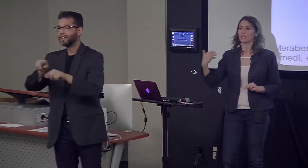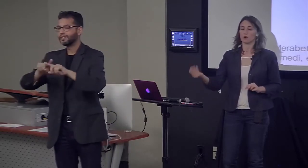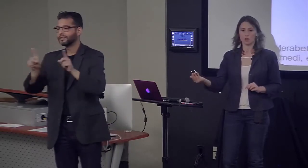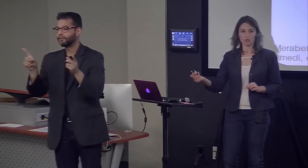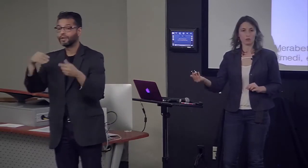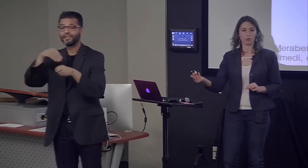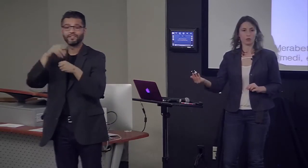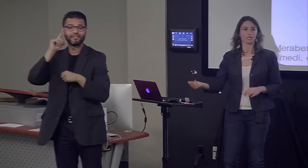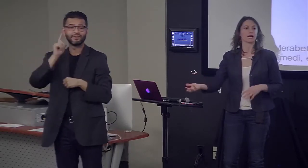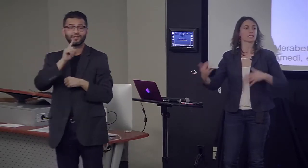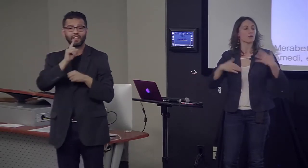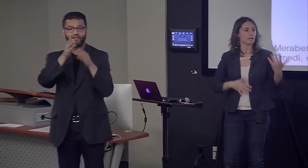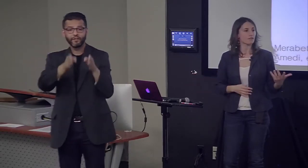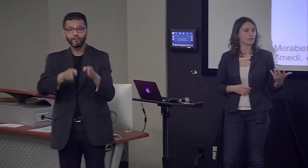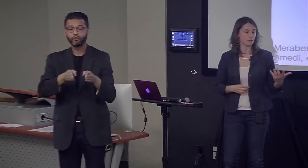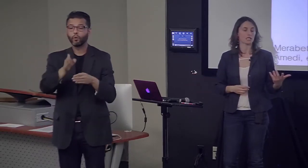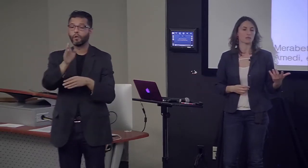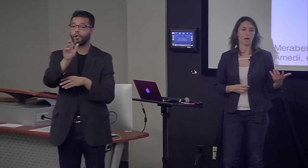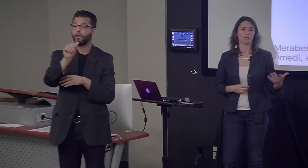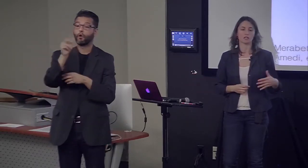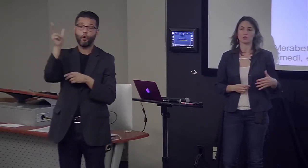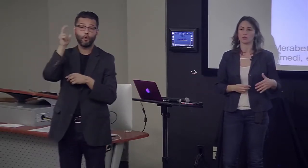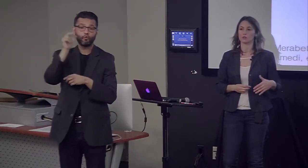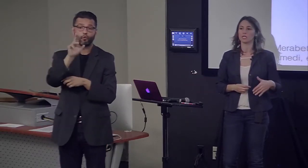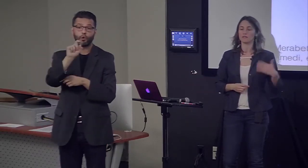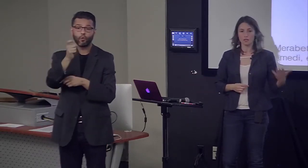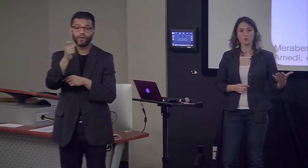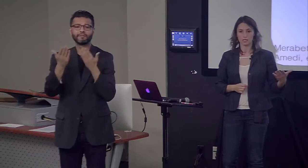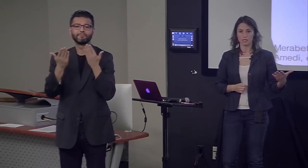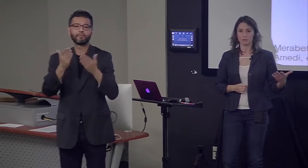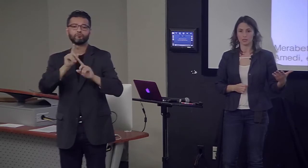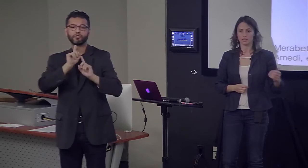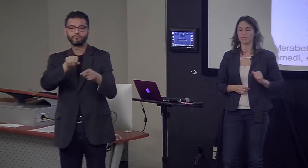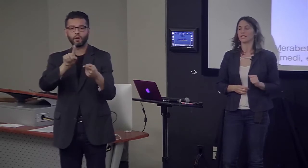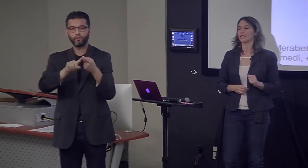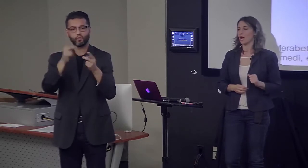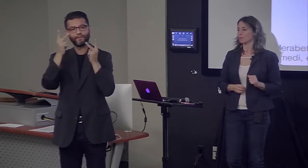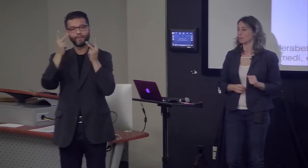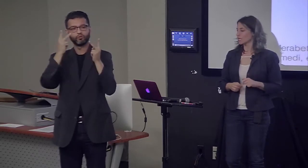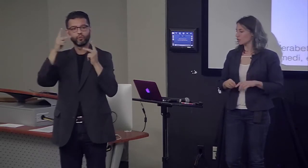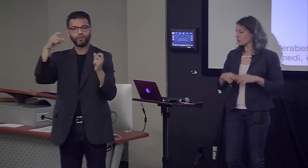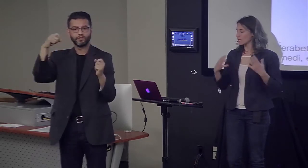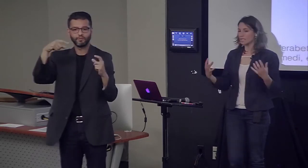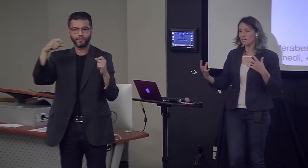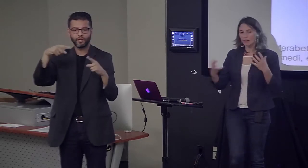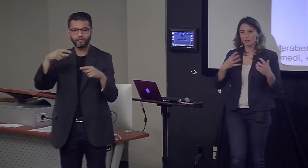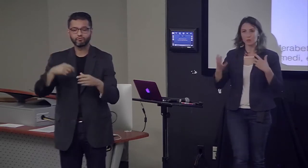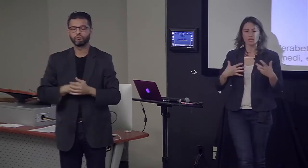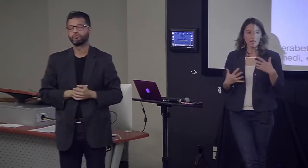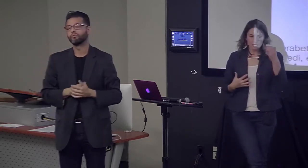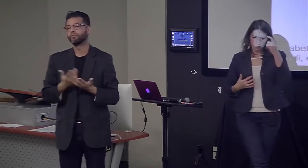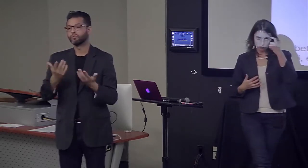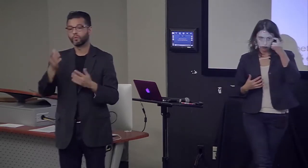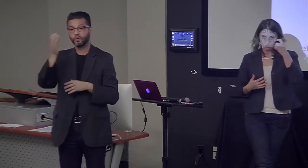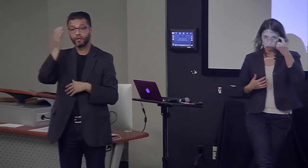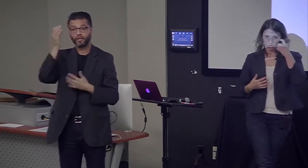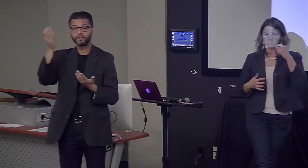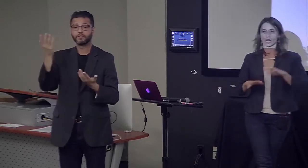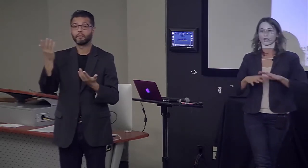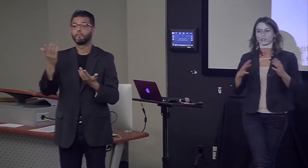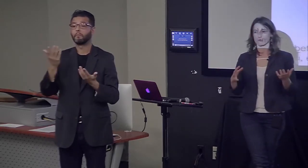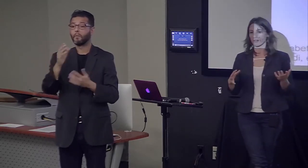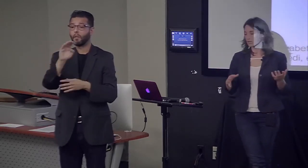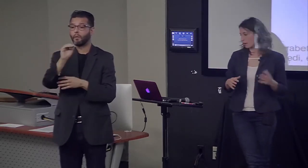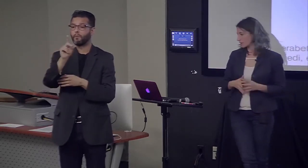individual, the auditory cortex might respond to visual stimuli. So this idea that the modality of a brain region